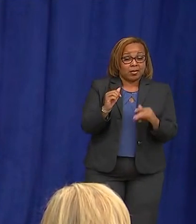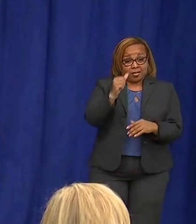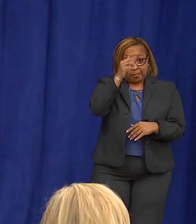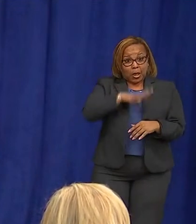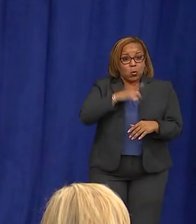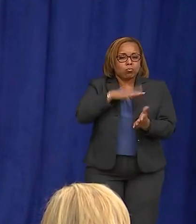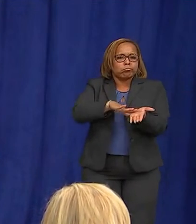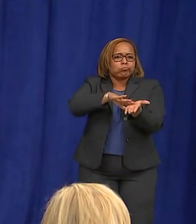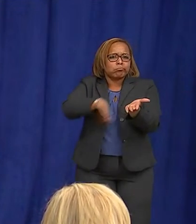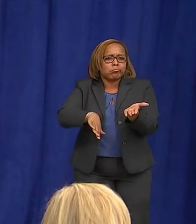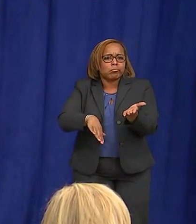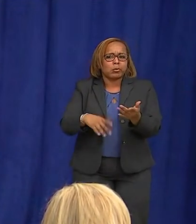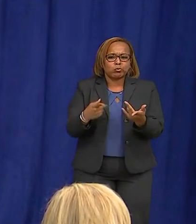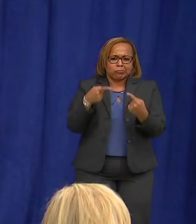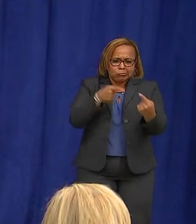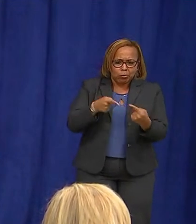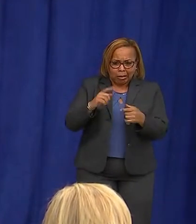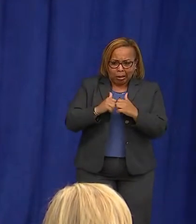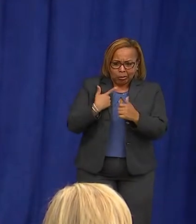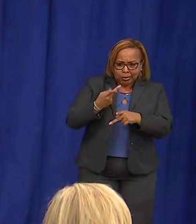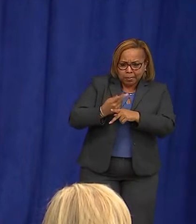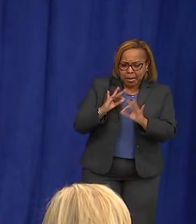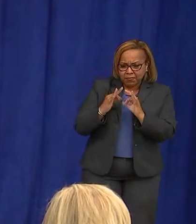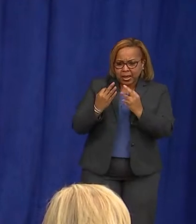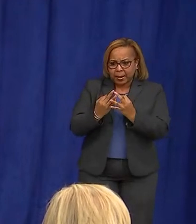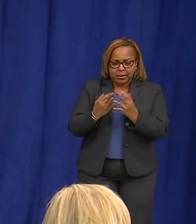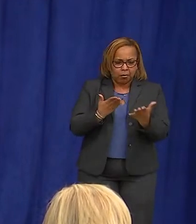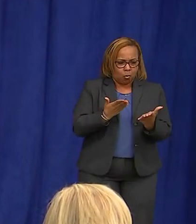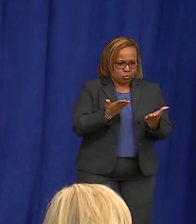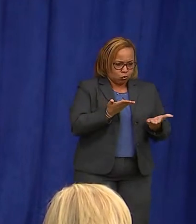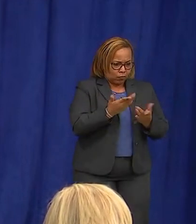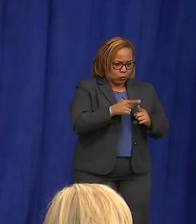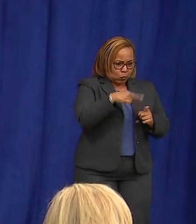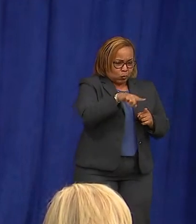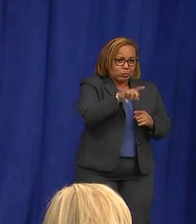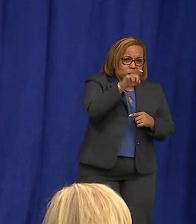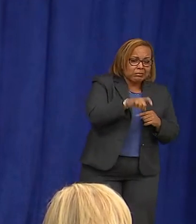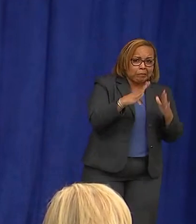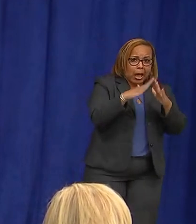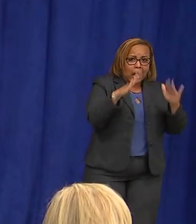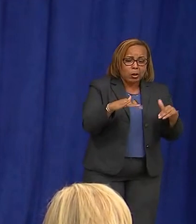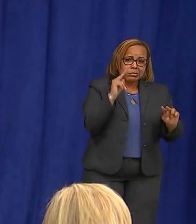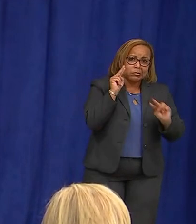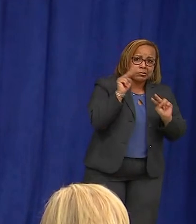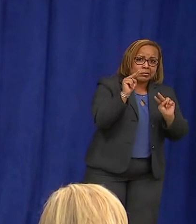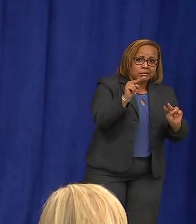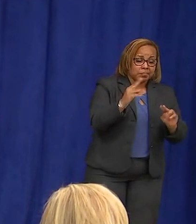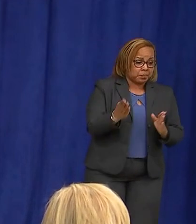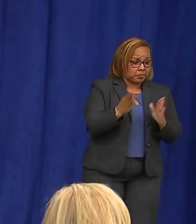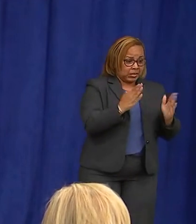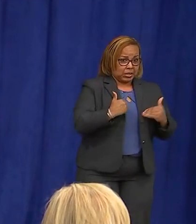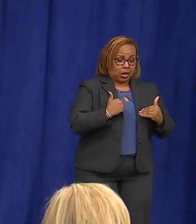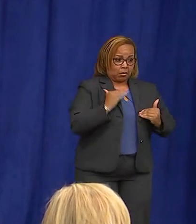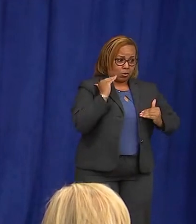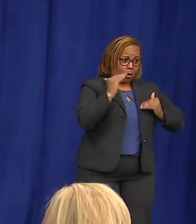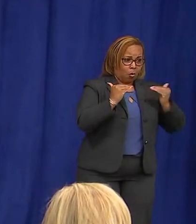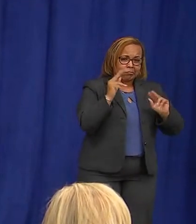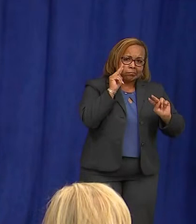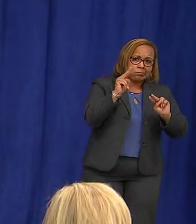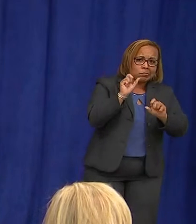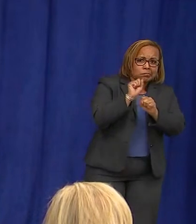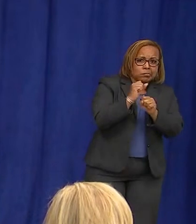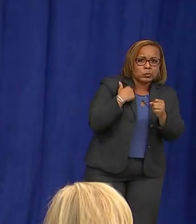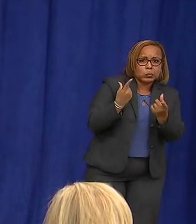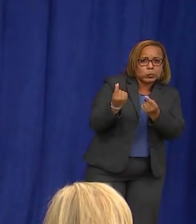laid off in April, who's struggling to feed his family, service to the woman who is in need of housing, and service to the young adult who is seeking a career